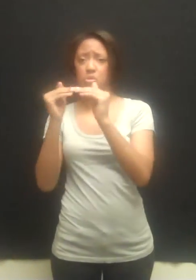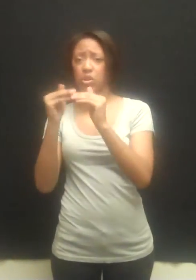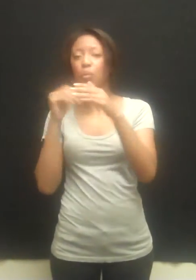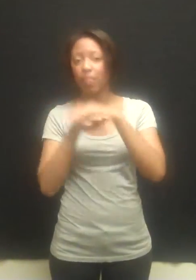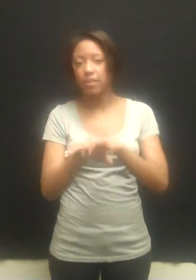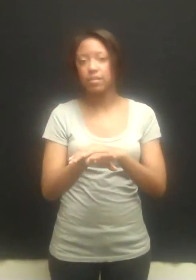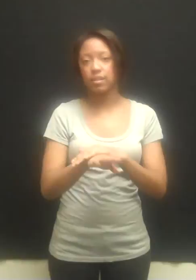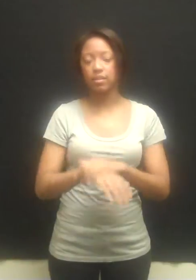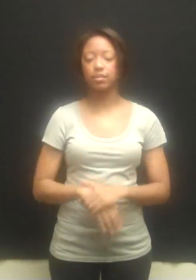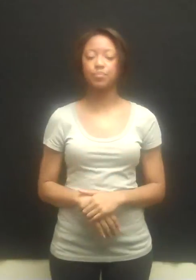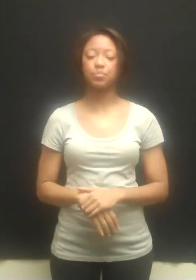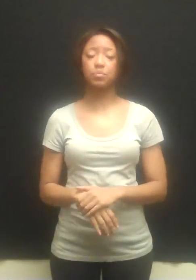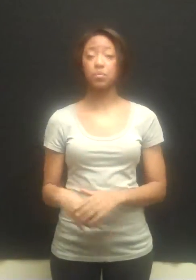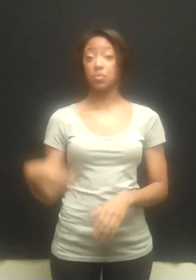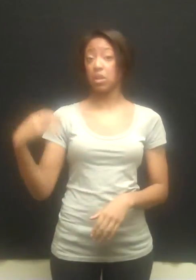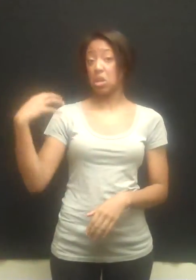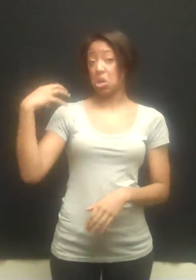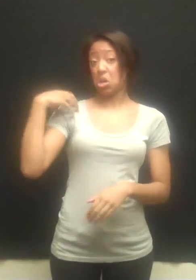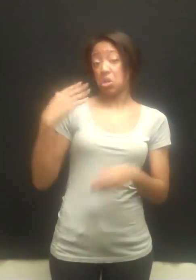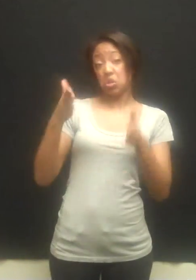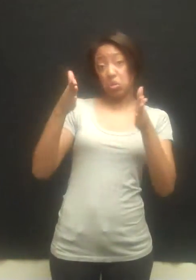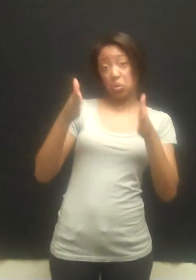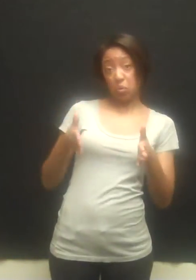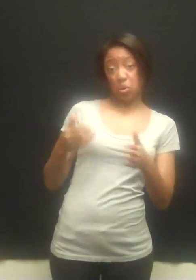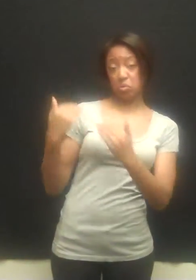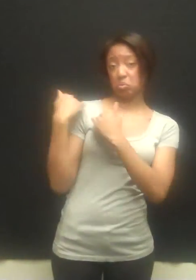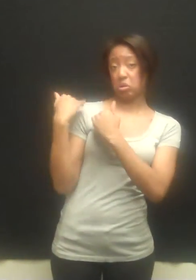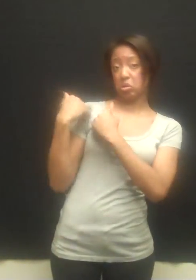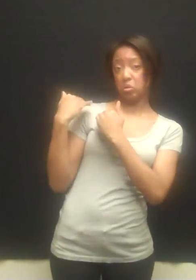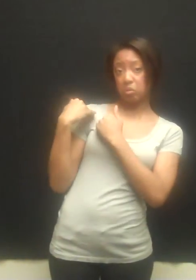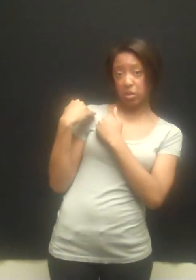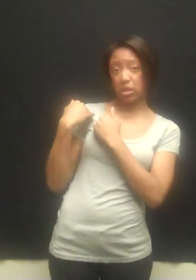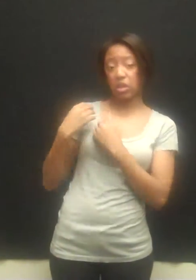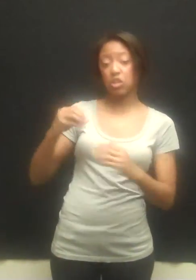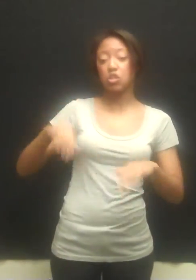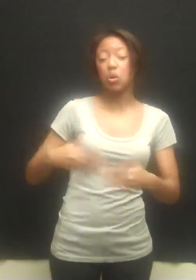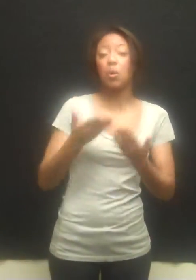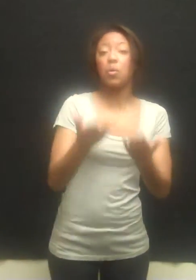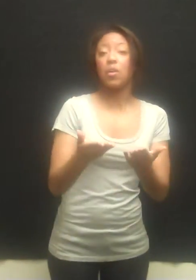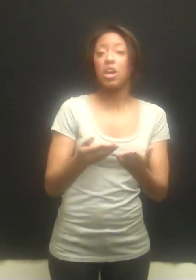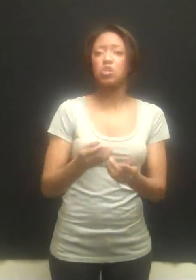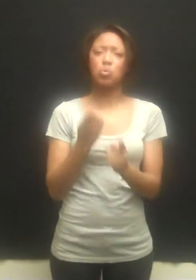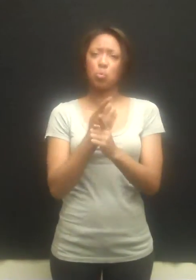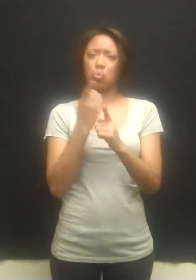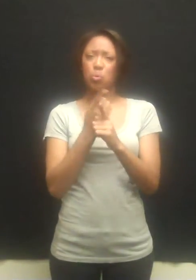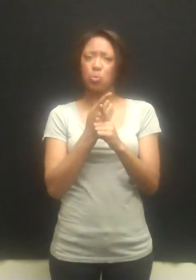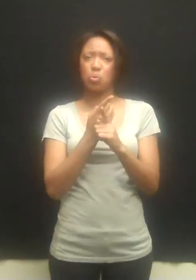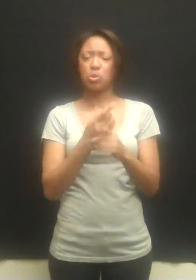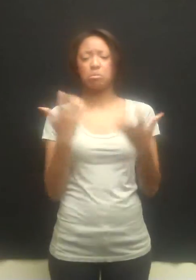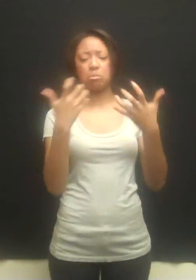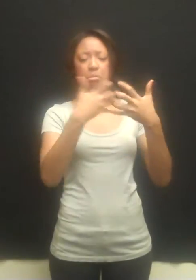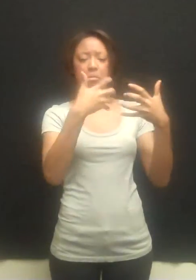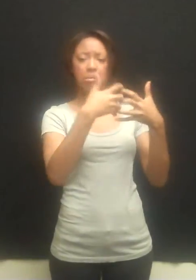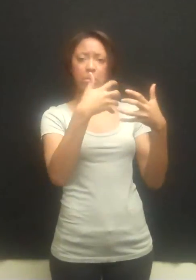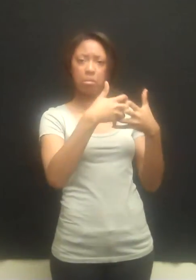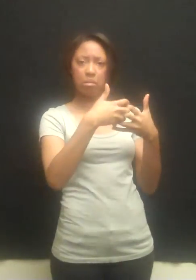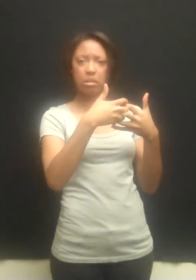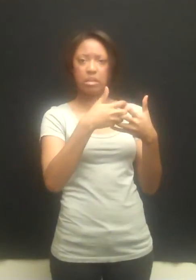It's the employer's responsibility to provide you with reasonable accommodations that will allow you to perform the necessary tasks on your job. I'll give you a